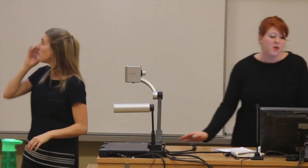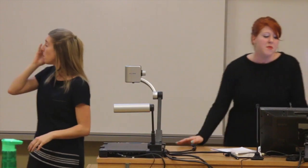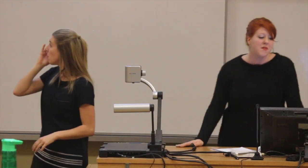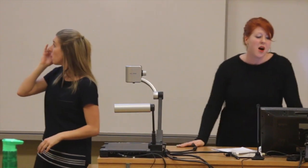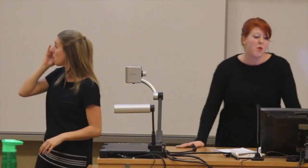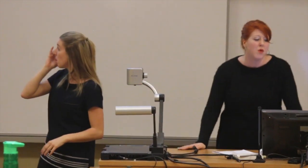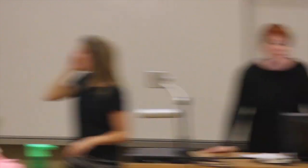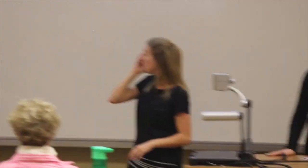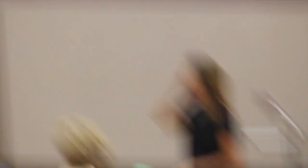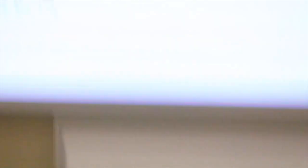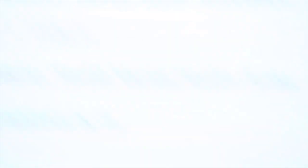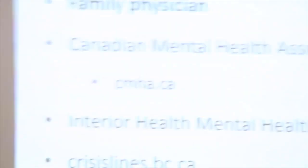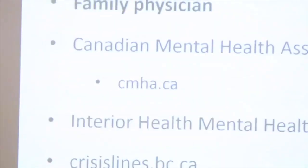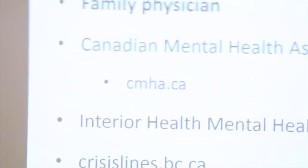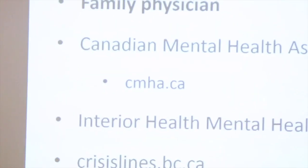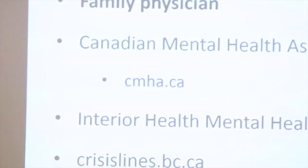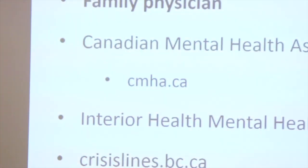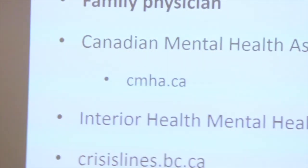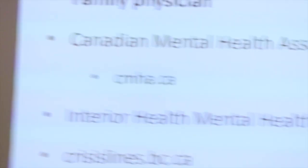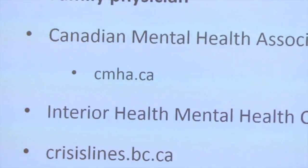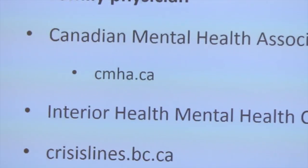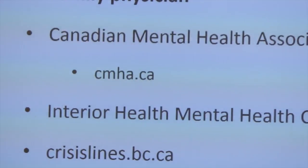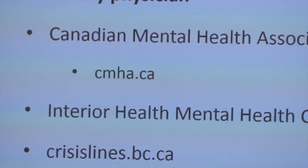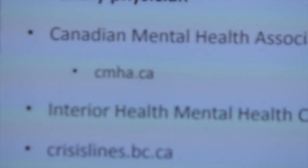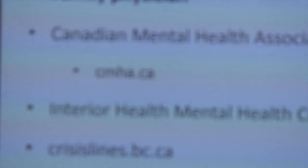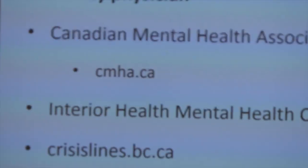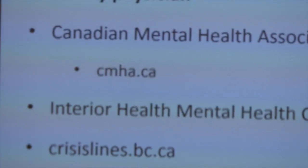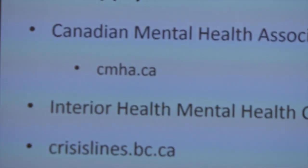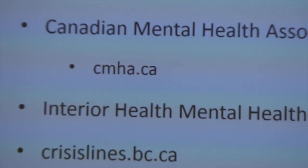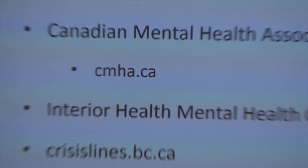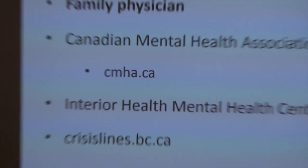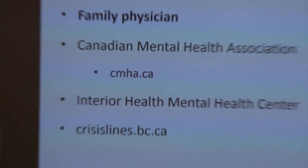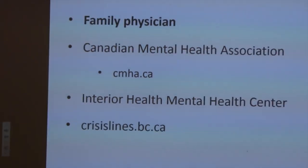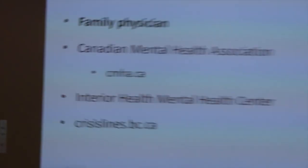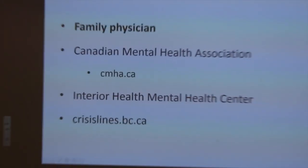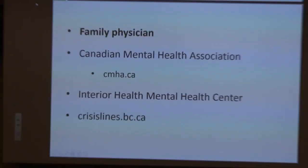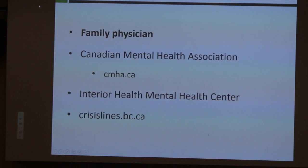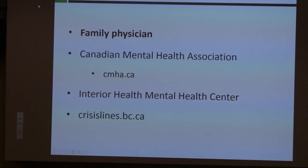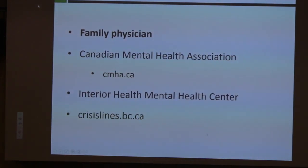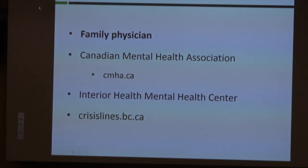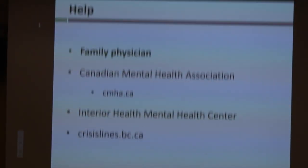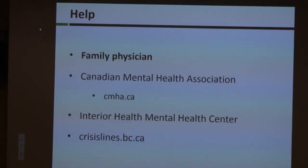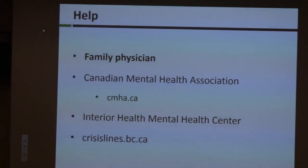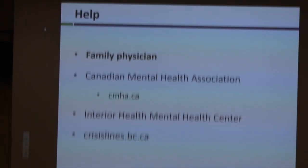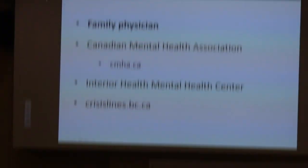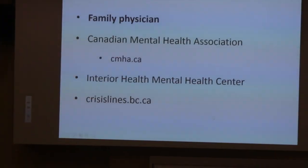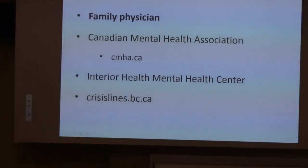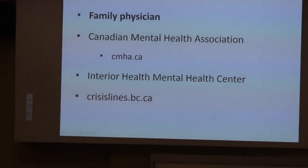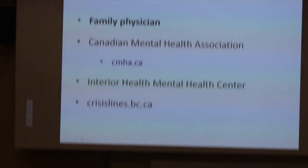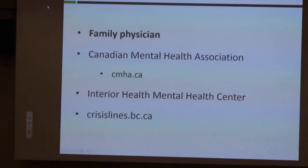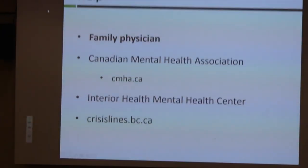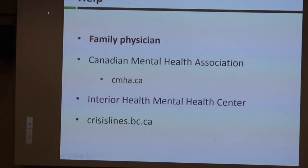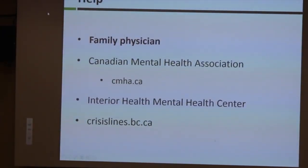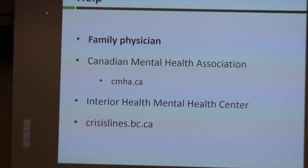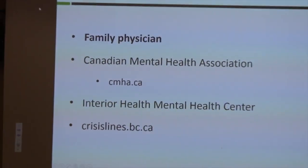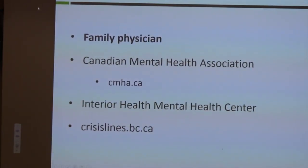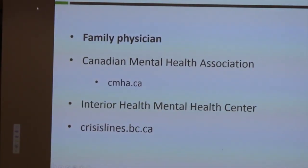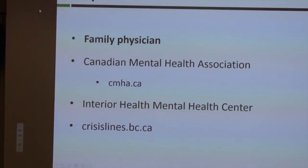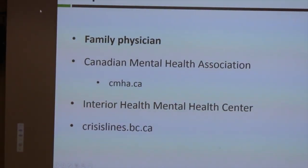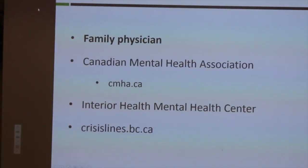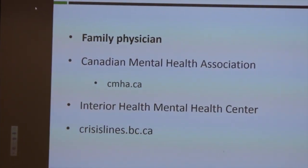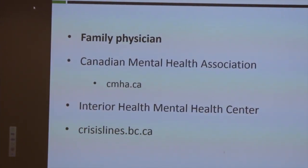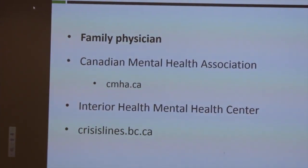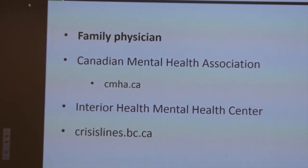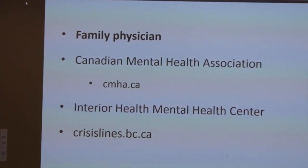So in terms of help, one of the very first places I would recommend people follow up with is their family doctor. Family doctors in British Columbia